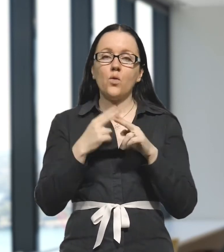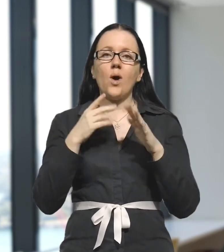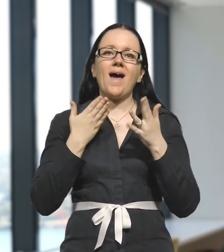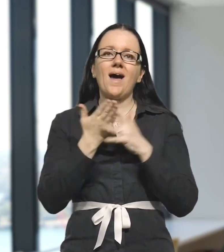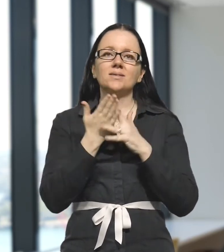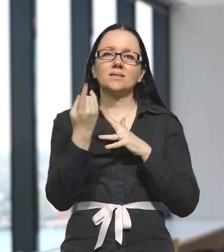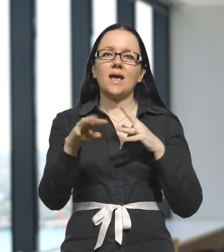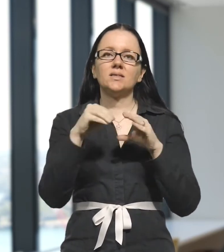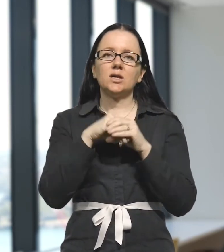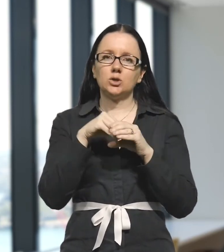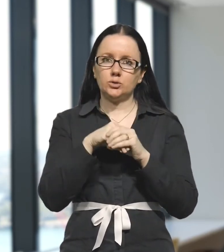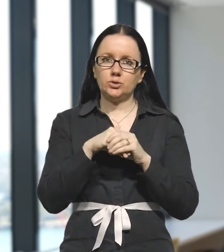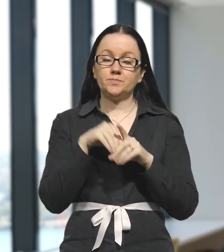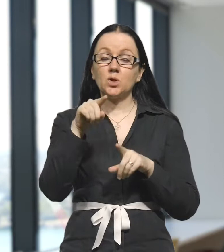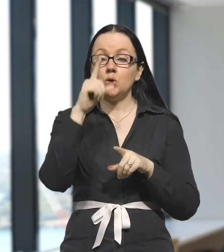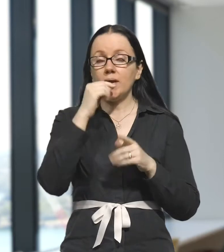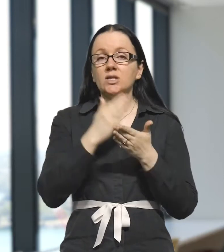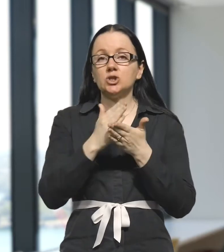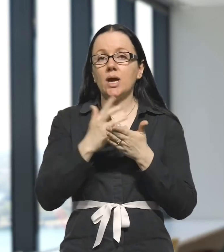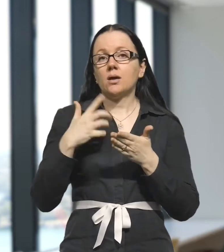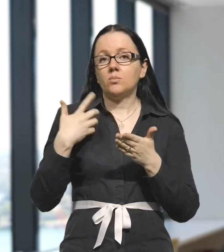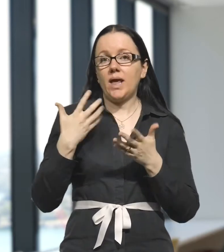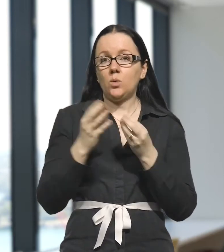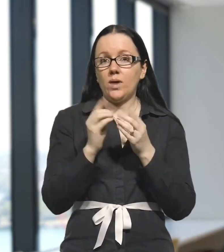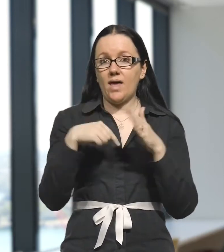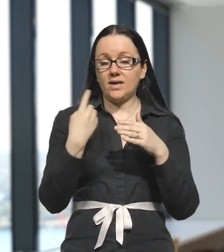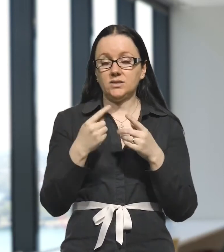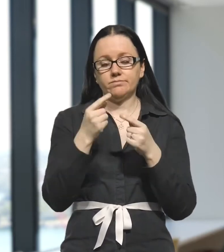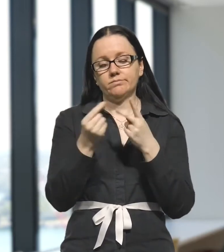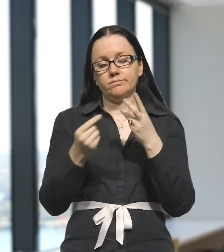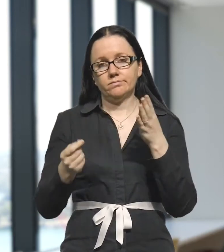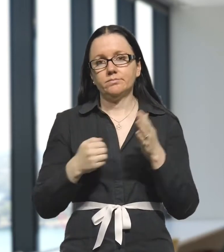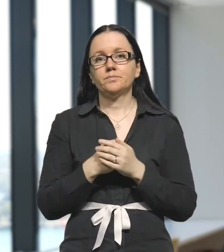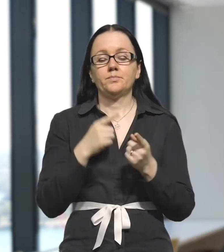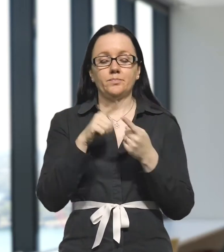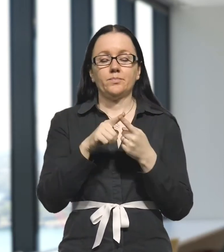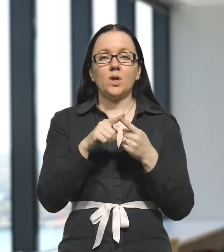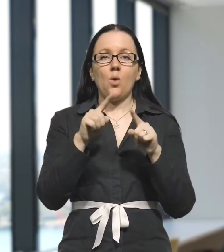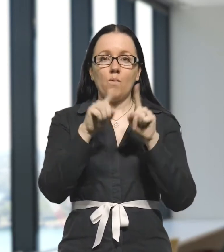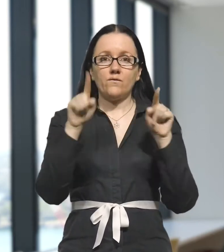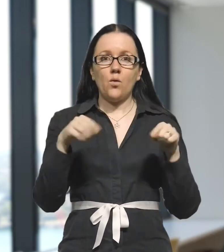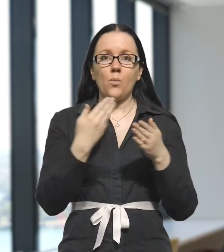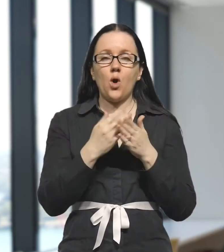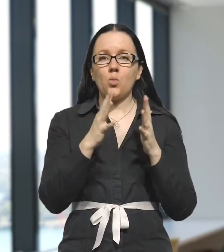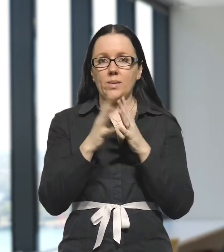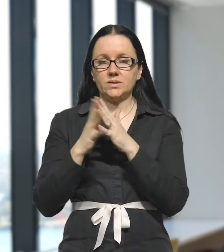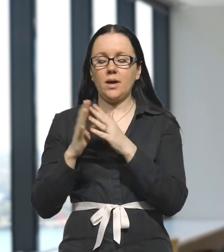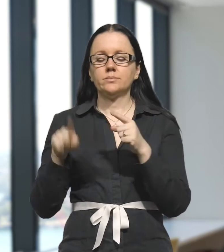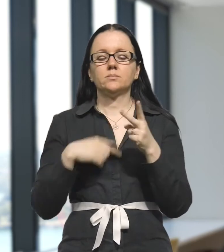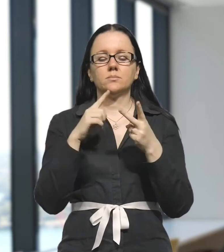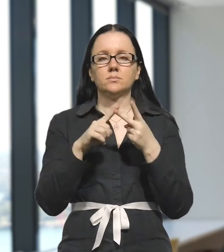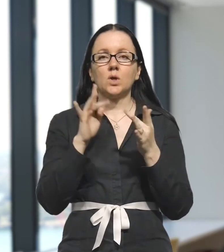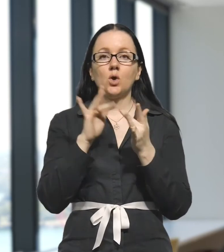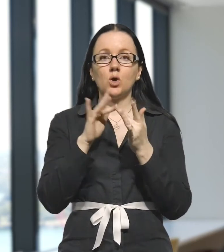Inclusion. You can share your complaint with us via the secure feedback form on our website, by contacting us